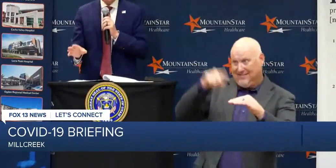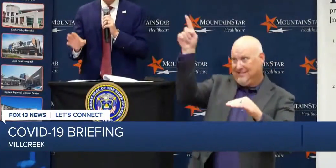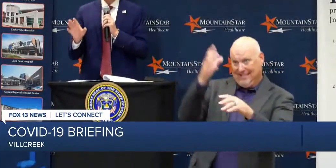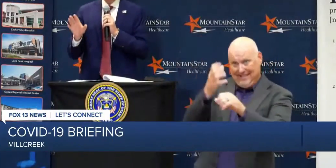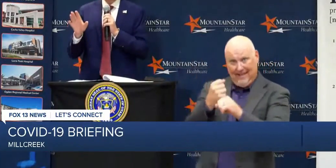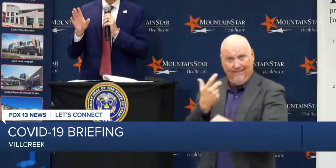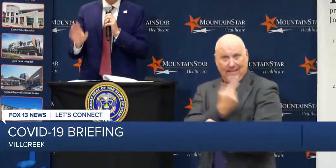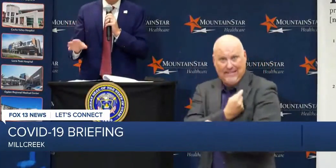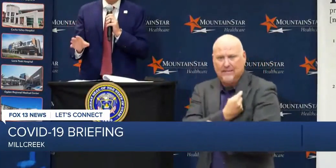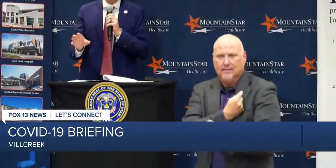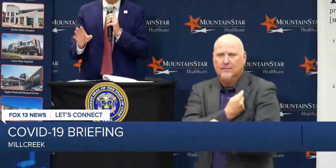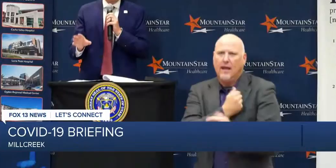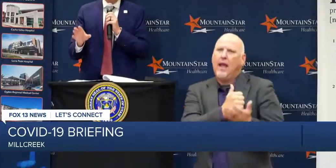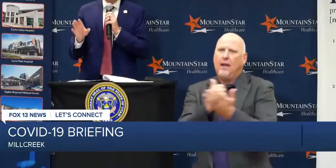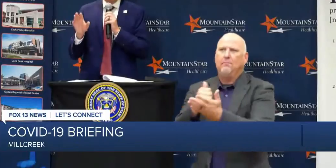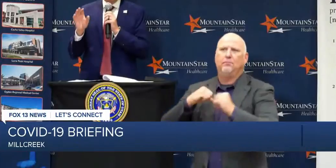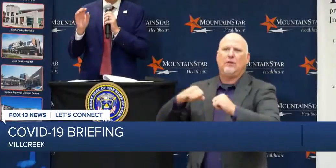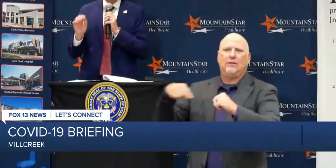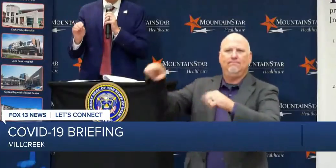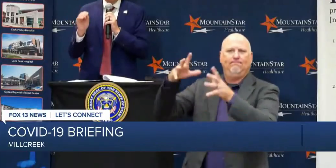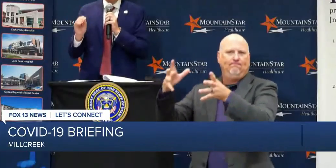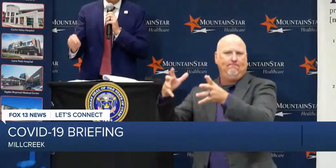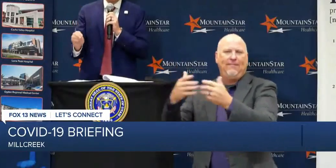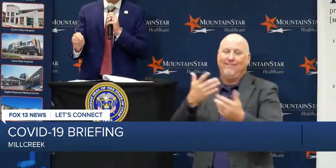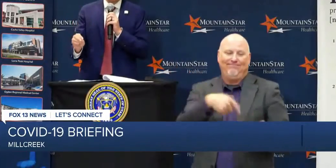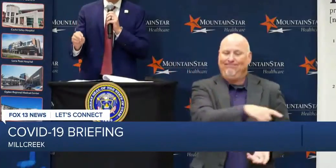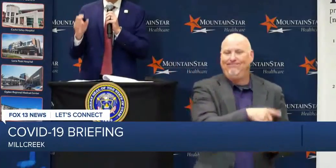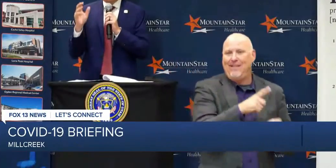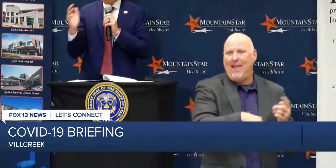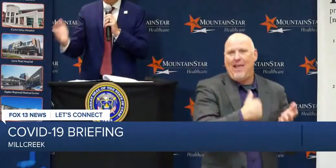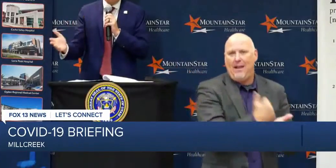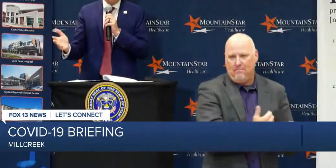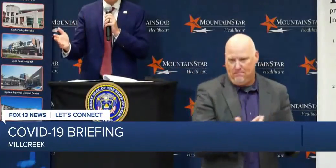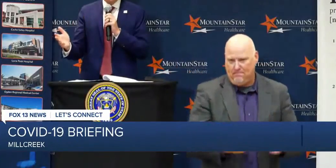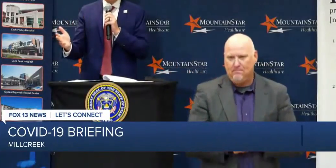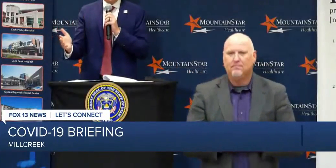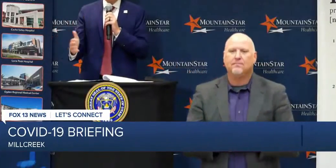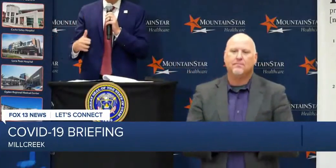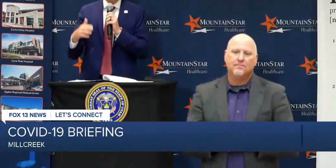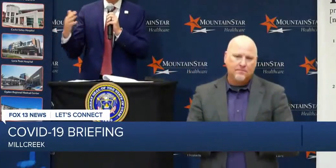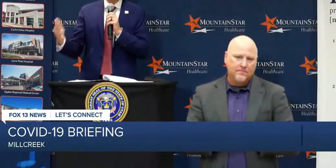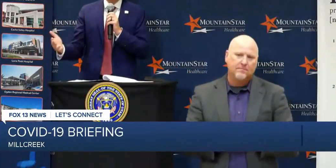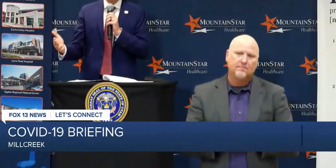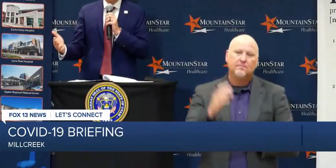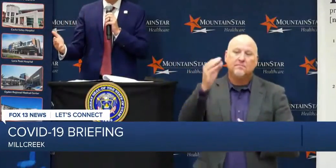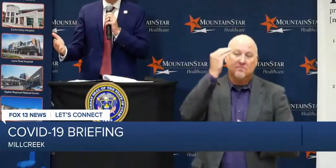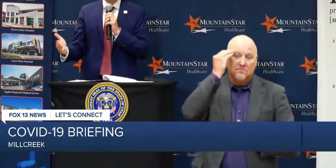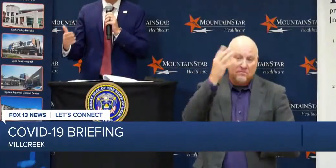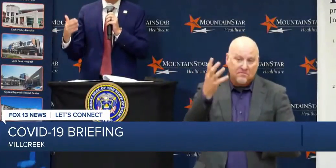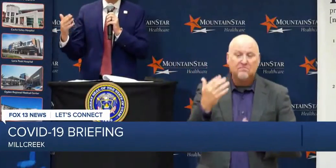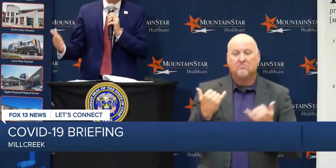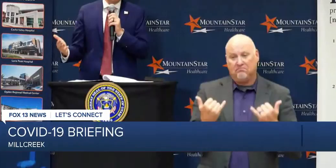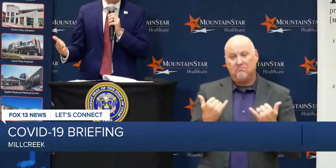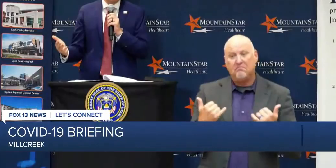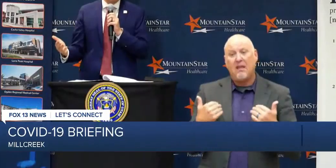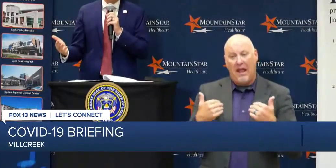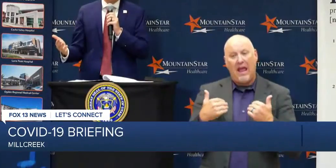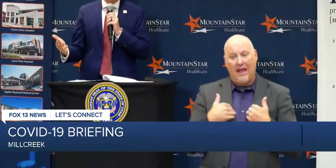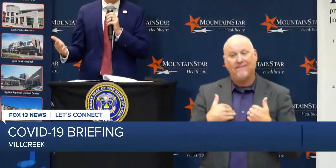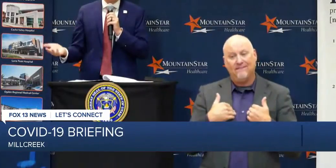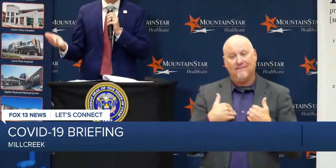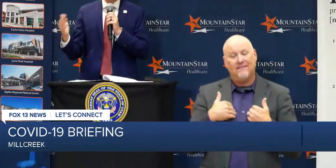up. And we know that vaccines are currently being tested. We're hopeful that in the next couple months, we will see